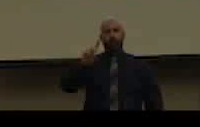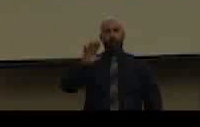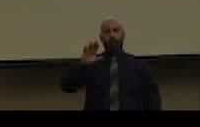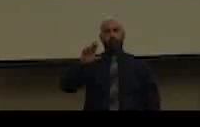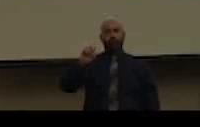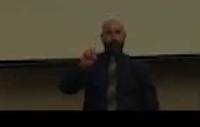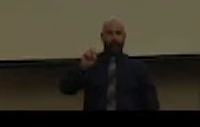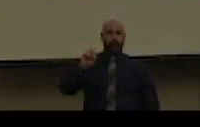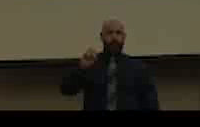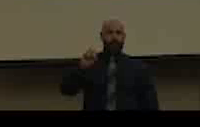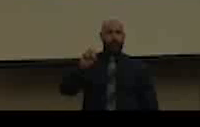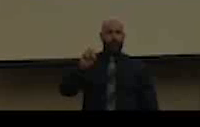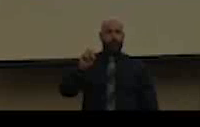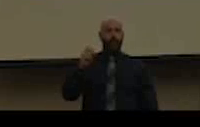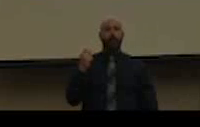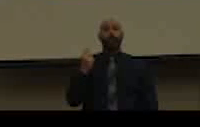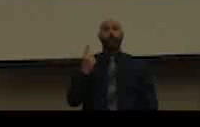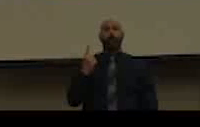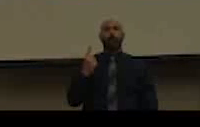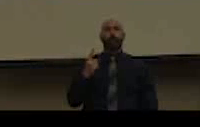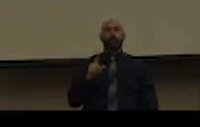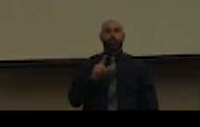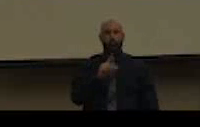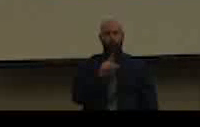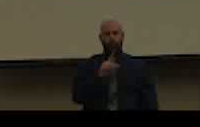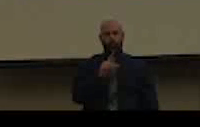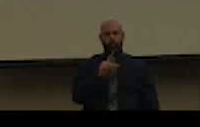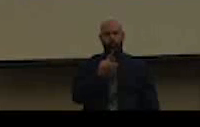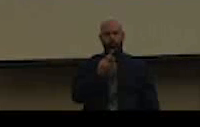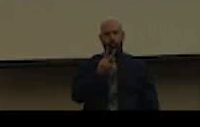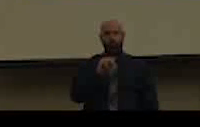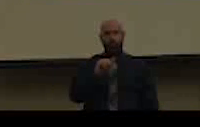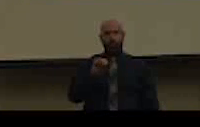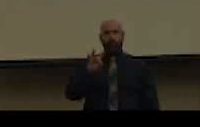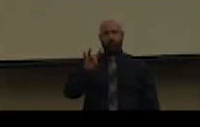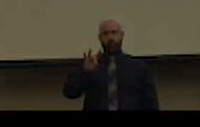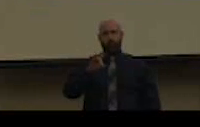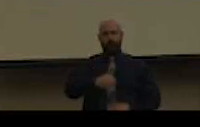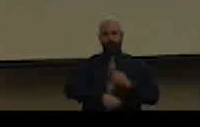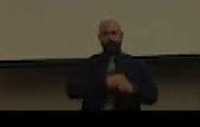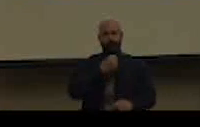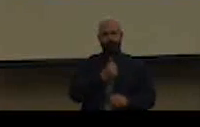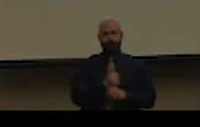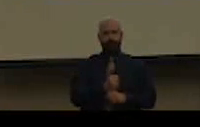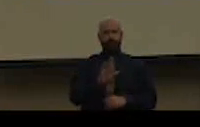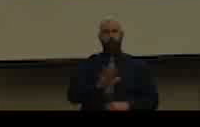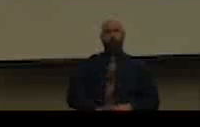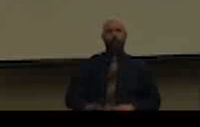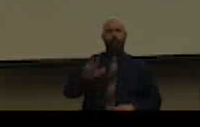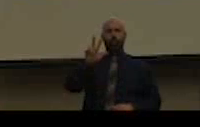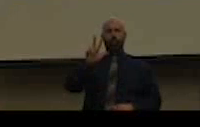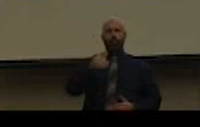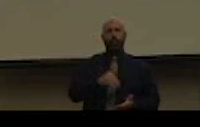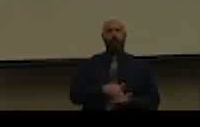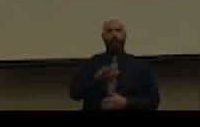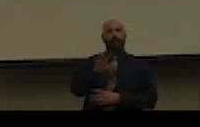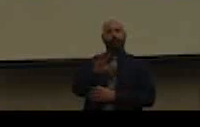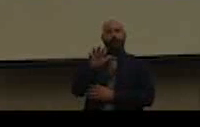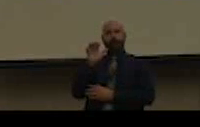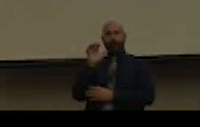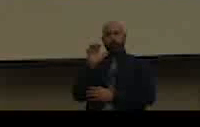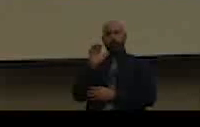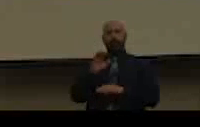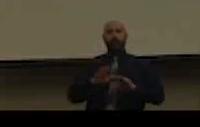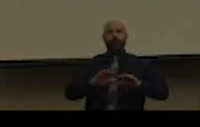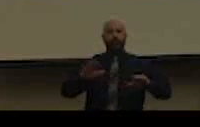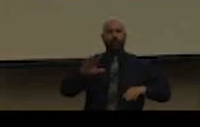2008, shall we say, we had about 3,500 child care assistance registered